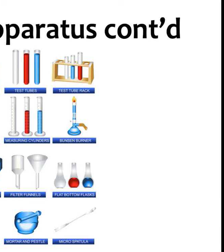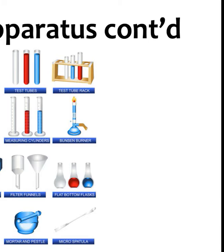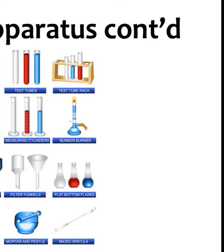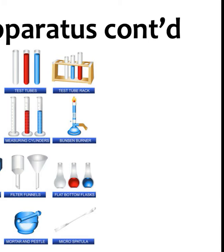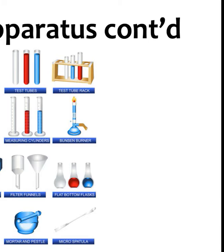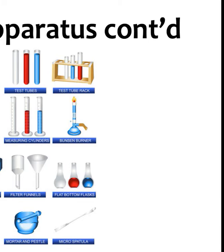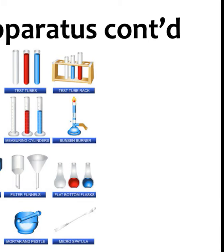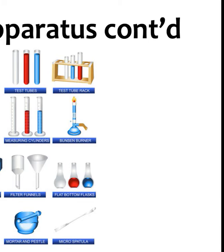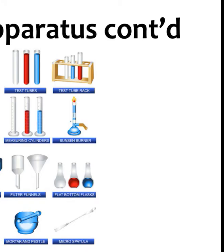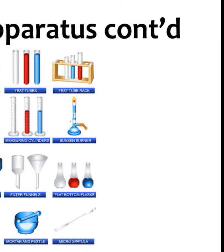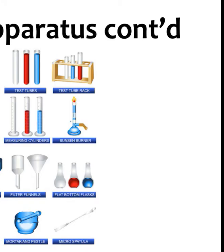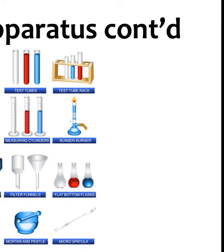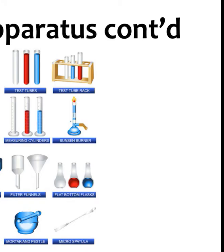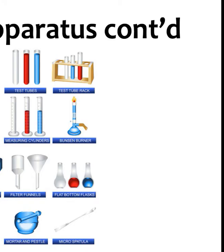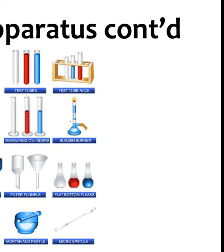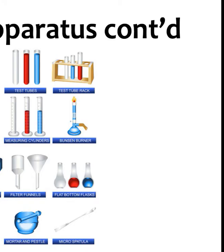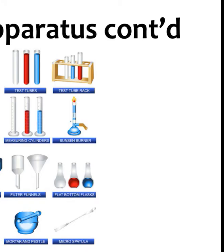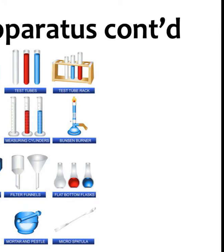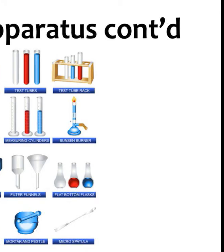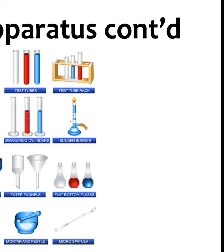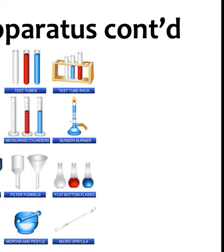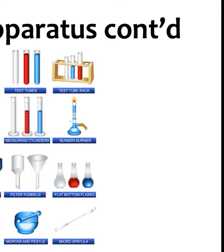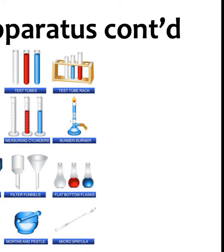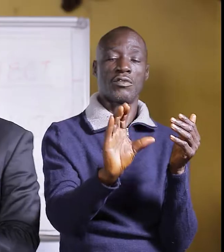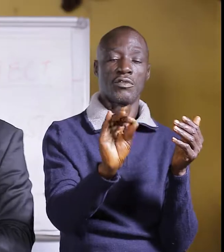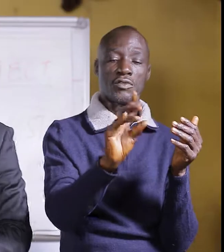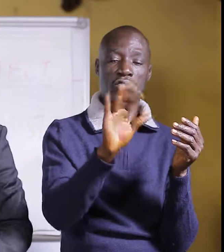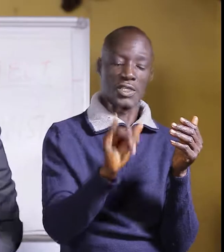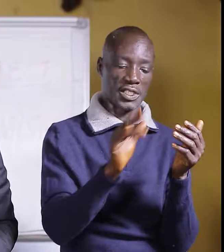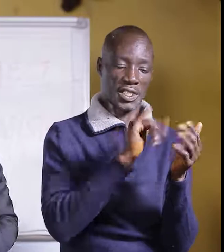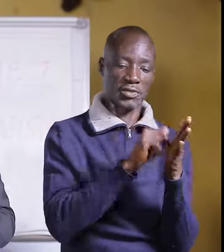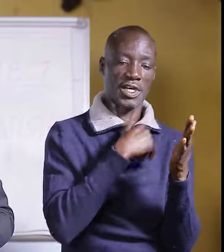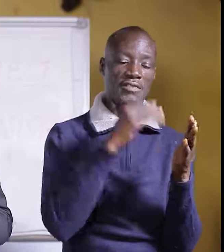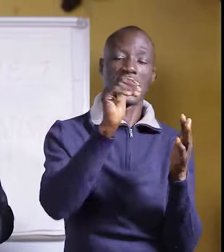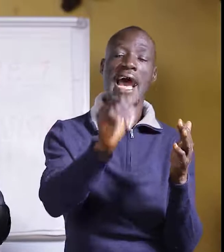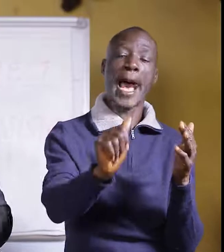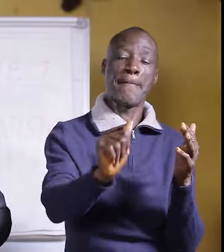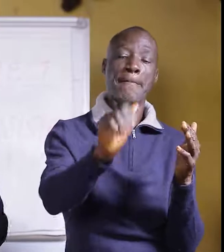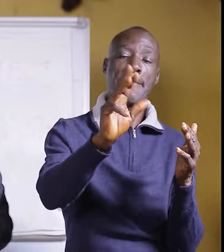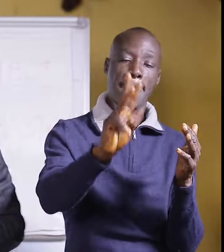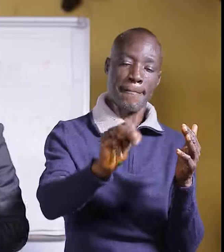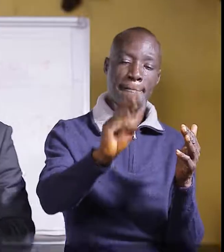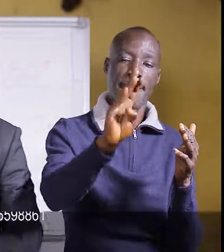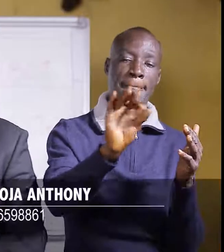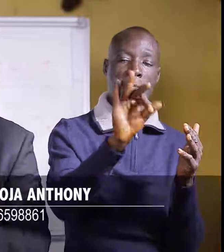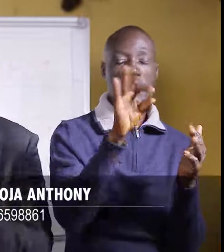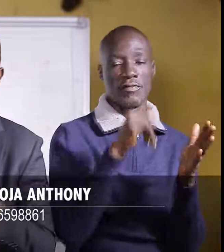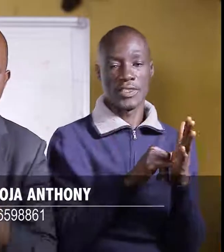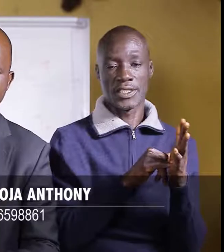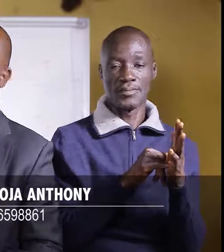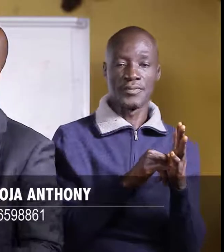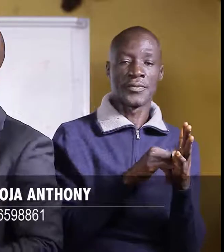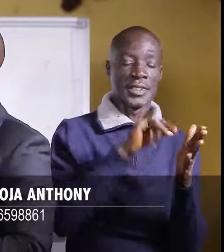two major types of reagent bottles. We have the colorless reagent bottle and we have the amber colored reagent bottle. The amber